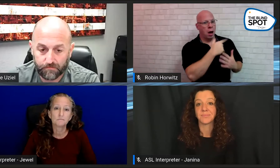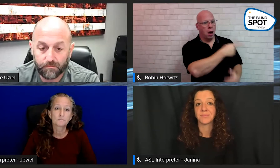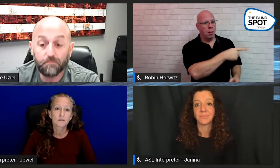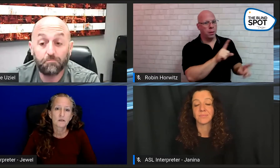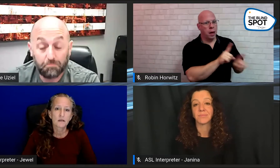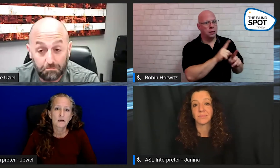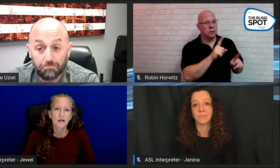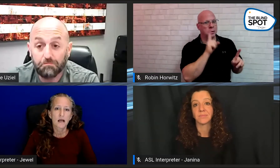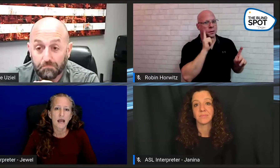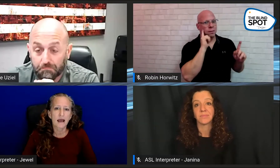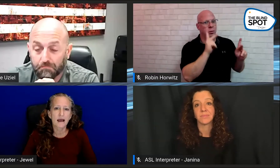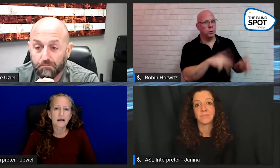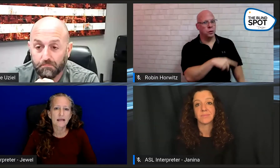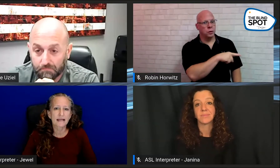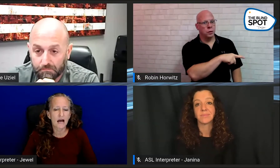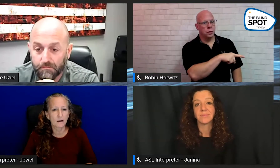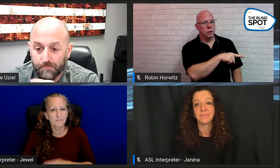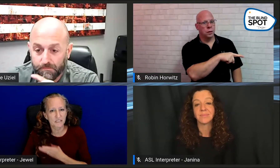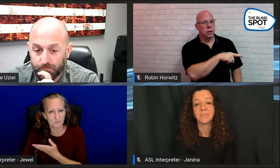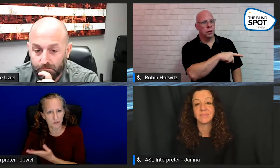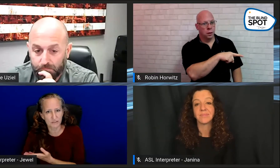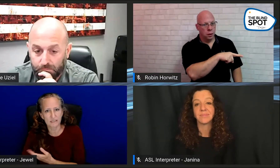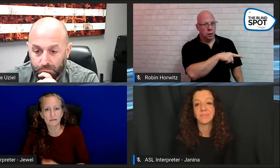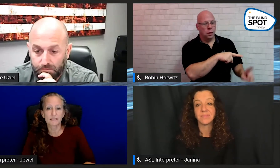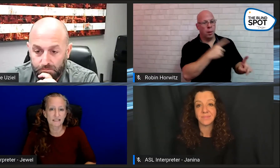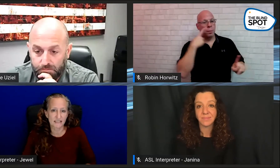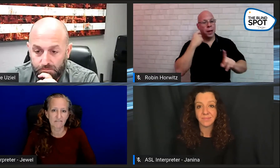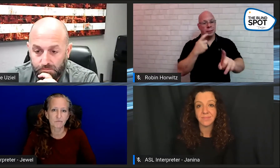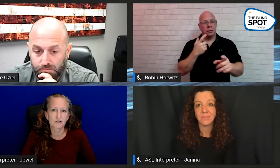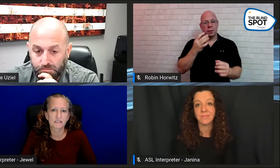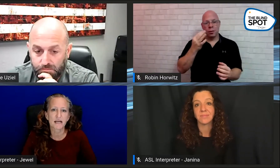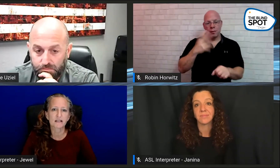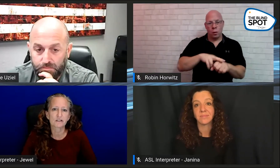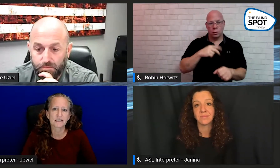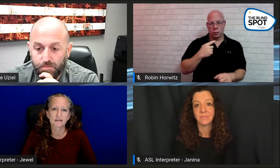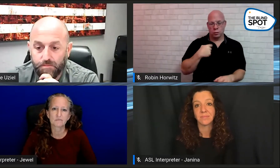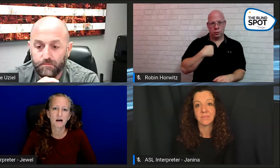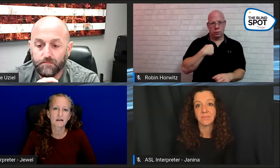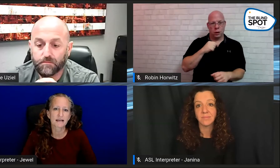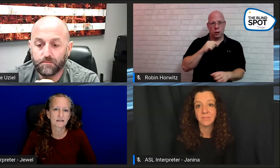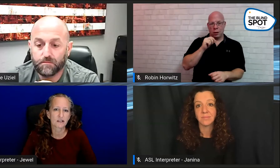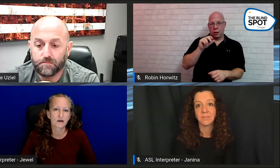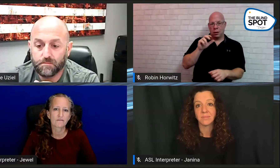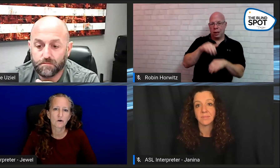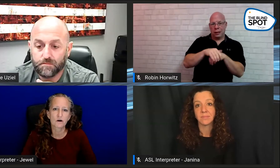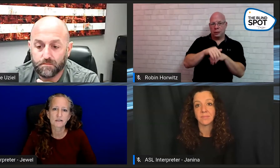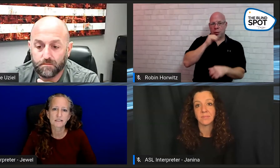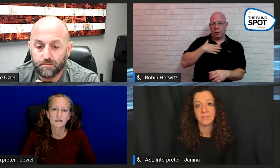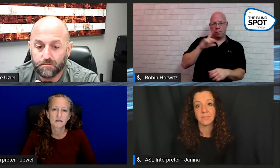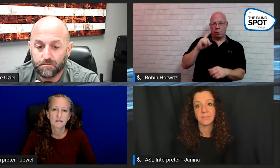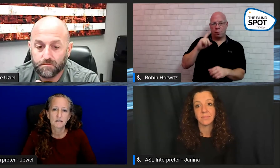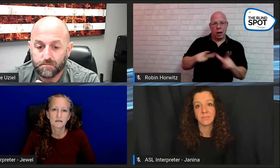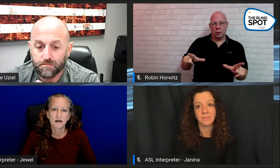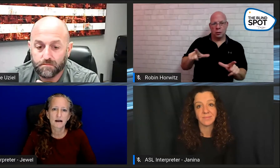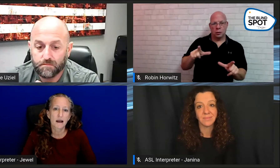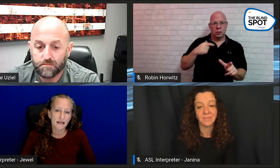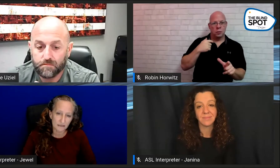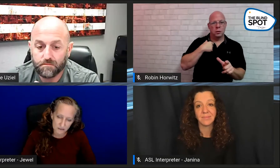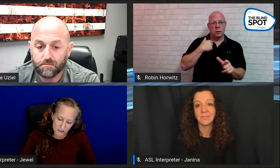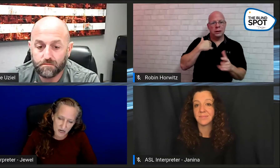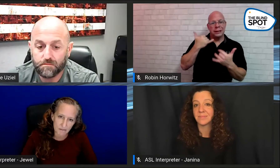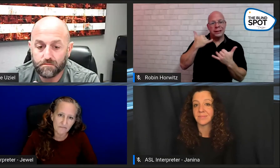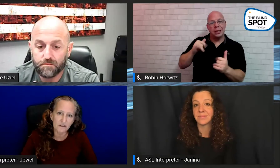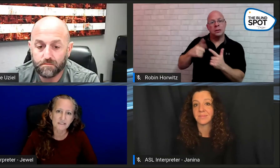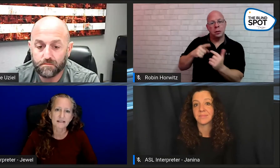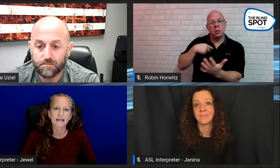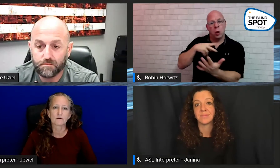ASL. And it helped this person, as a deaf person, understand the market. Of course, English